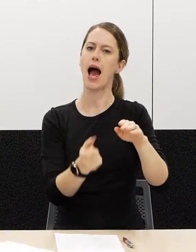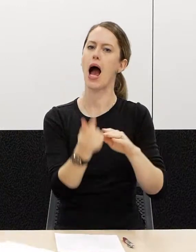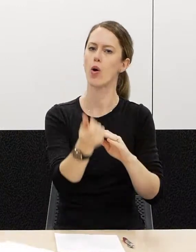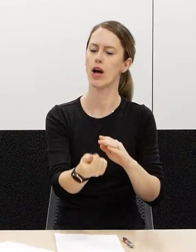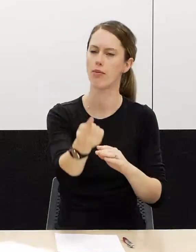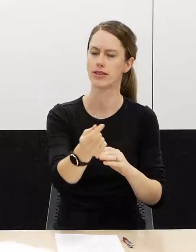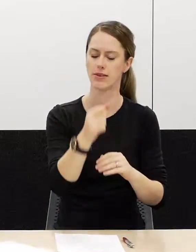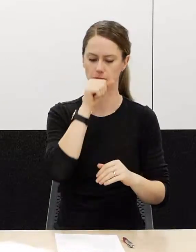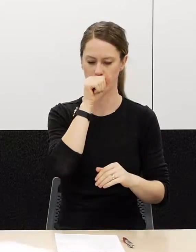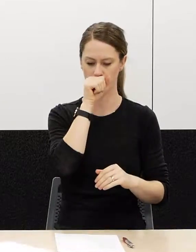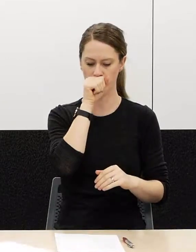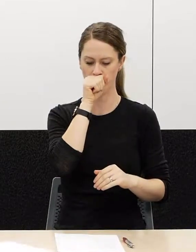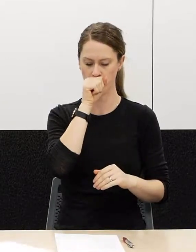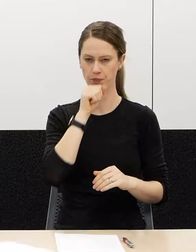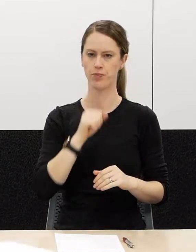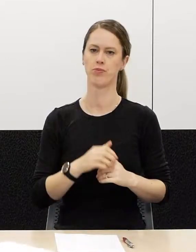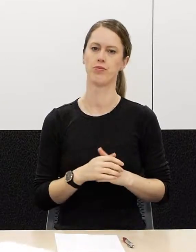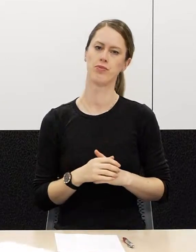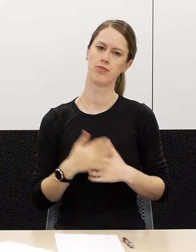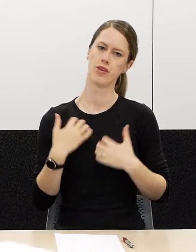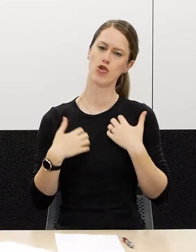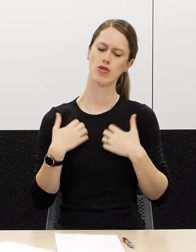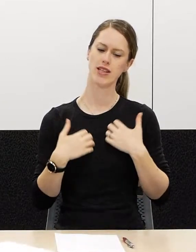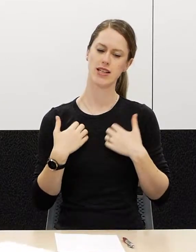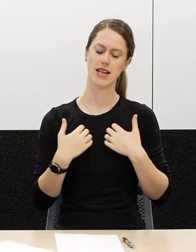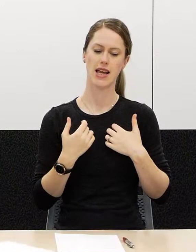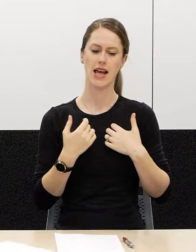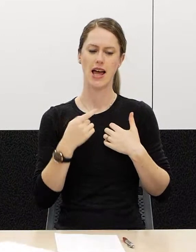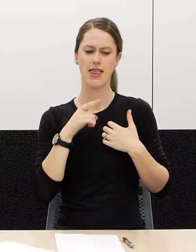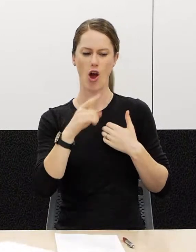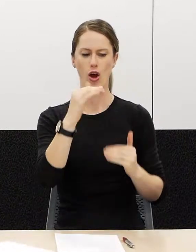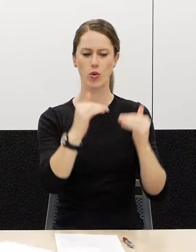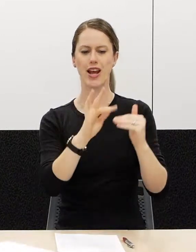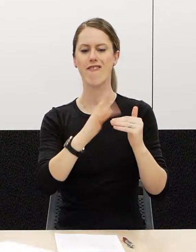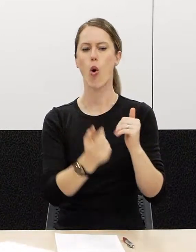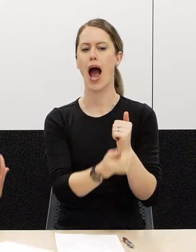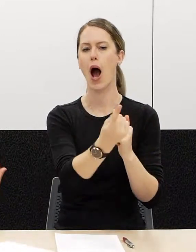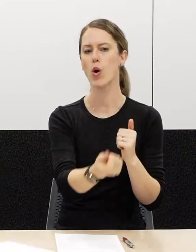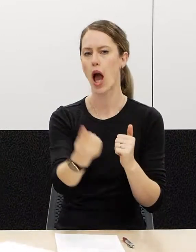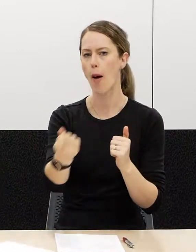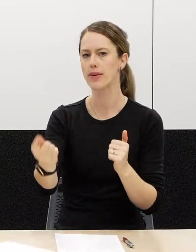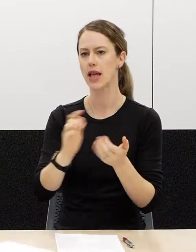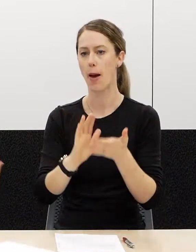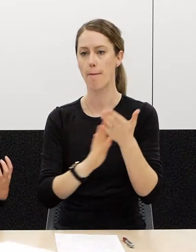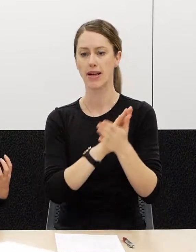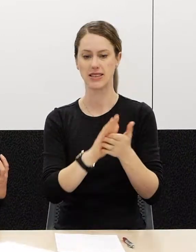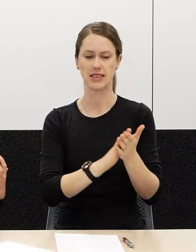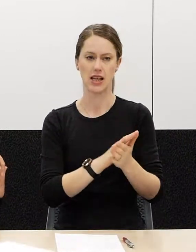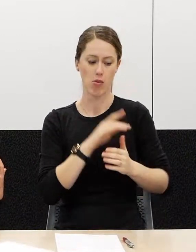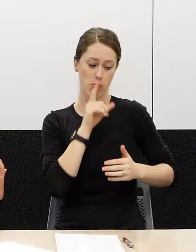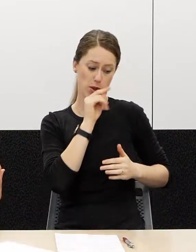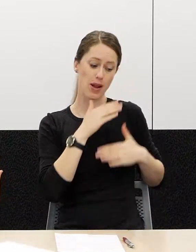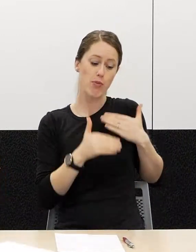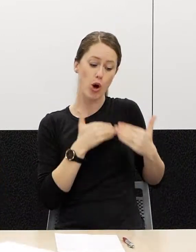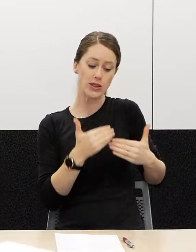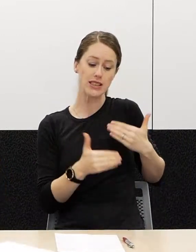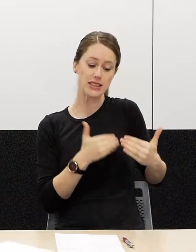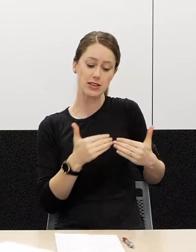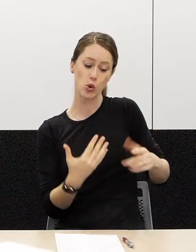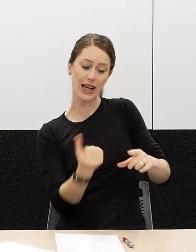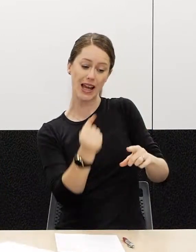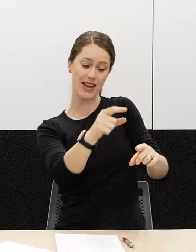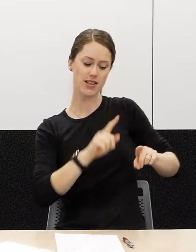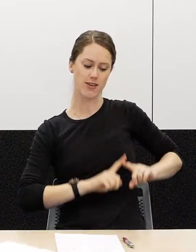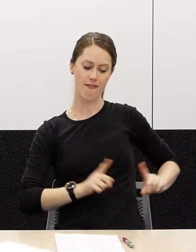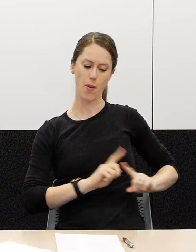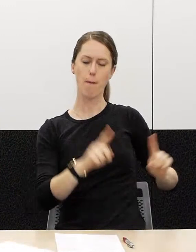outcomes. So we're interested in equity in outcomes, which means that there may be differences in the processes we use to get there.